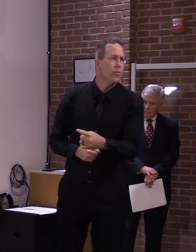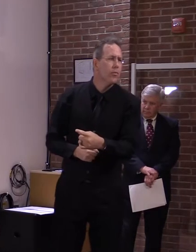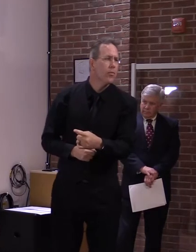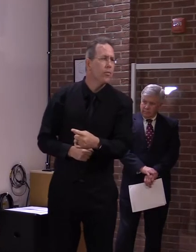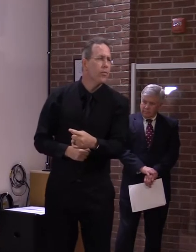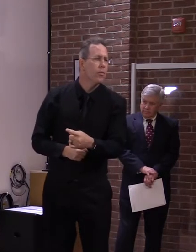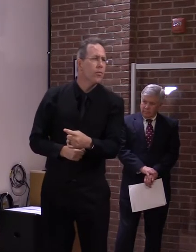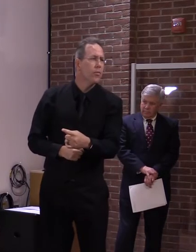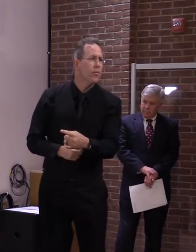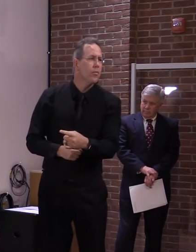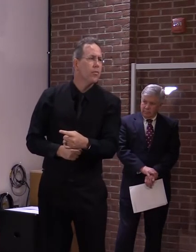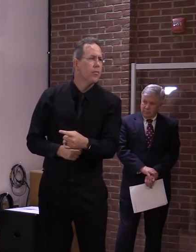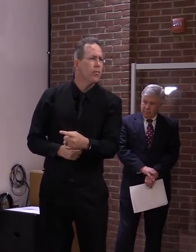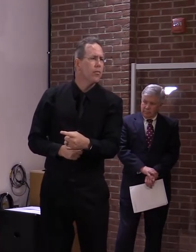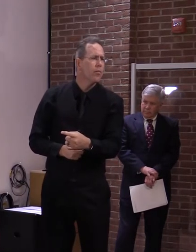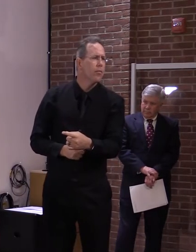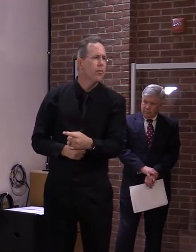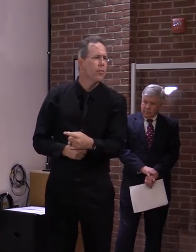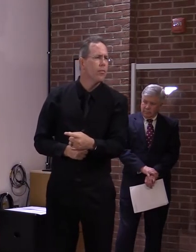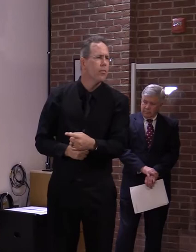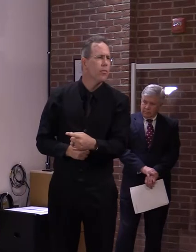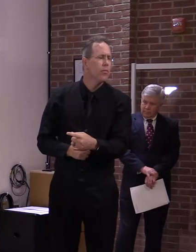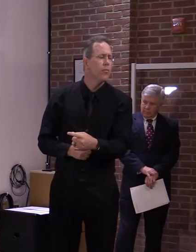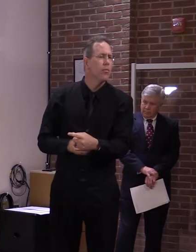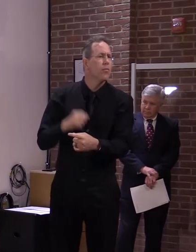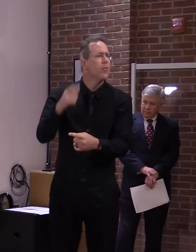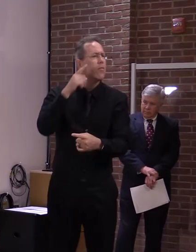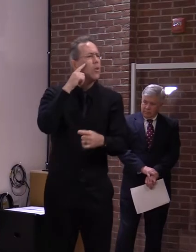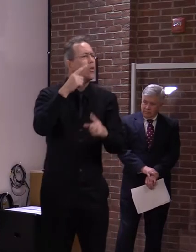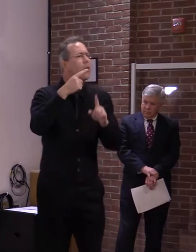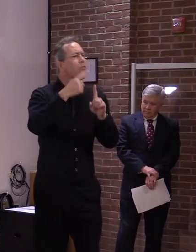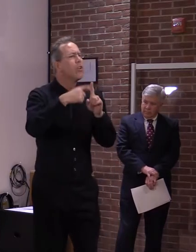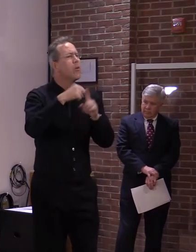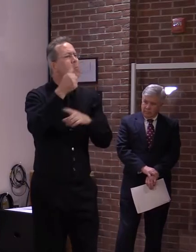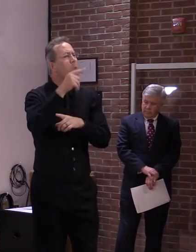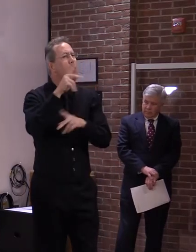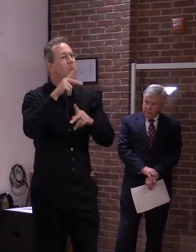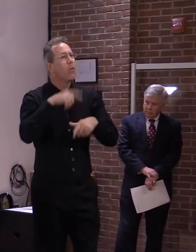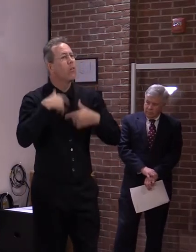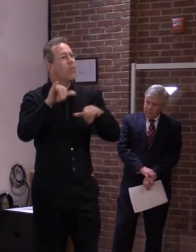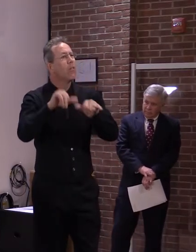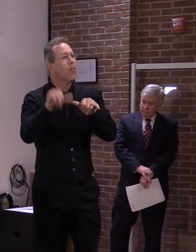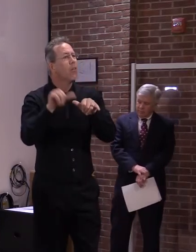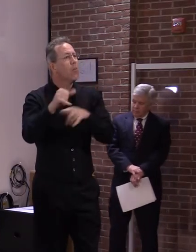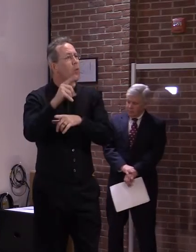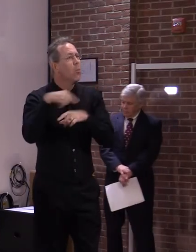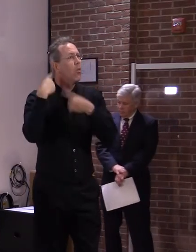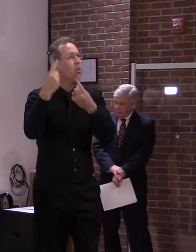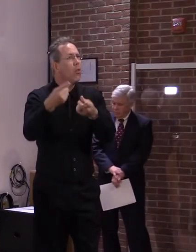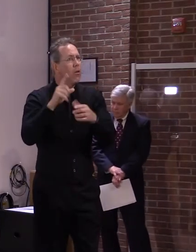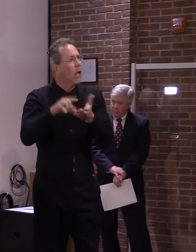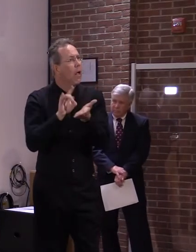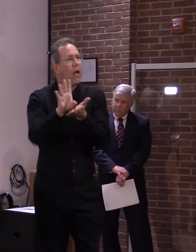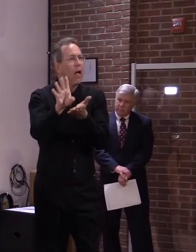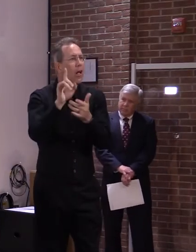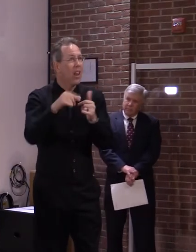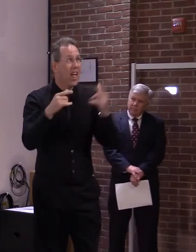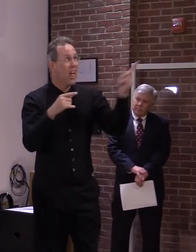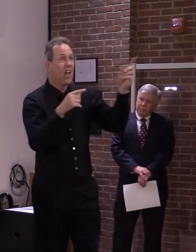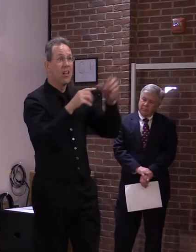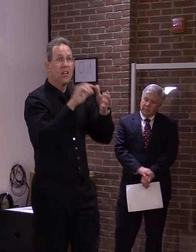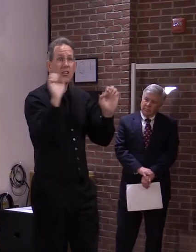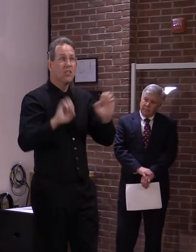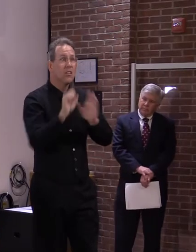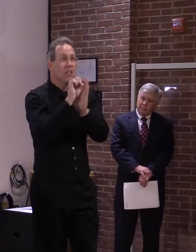of, you know, preserve that aspect of it or sunset it or whether it'll end entirely or anything like